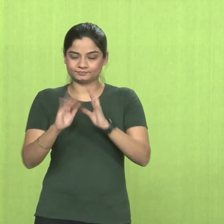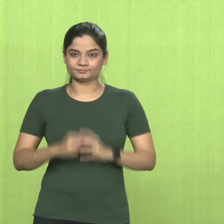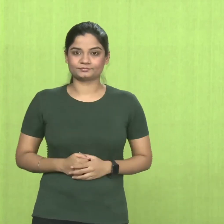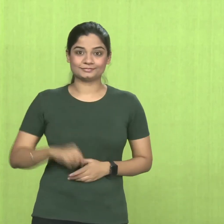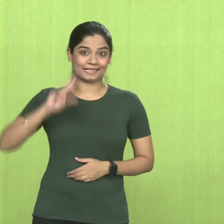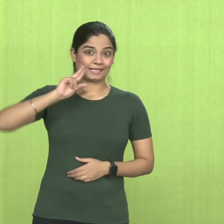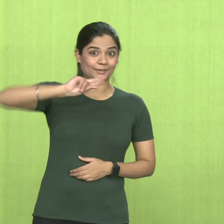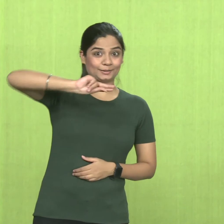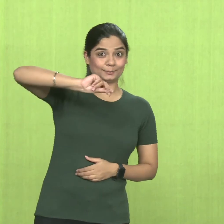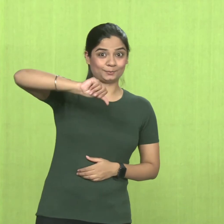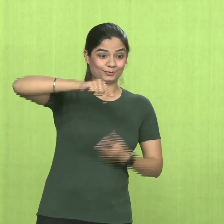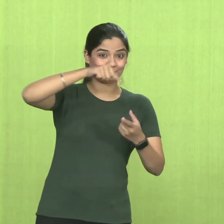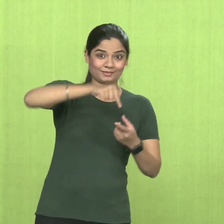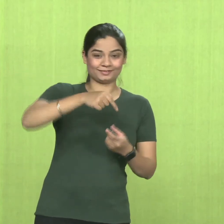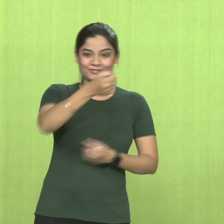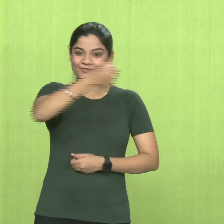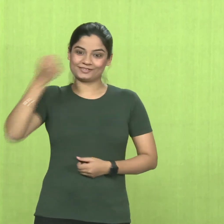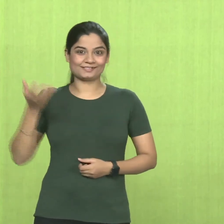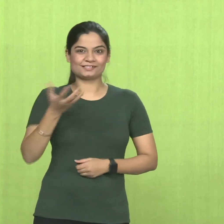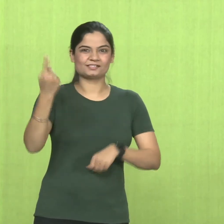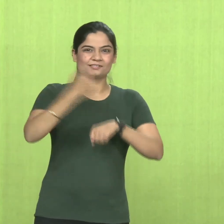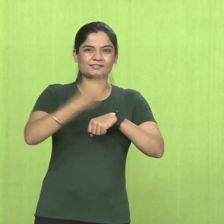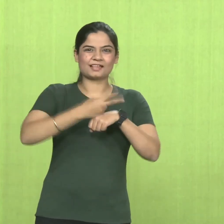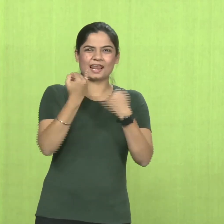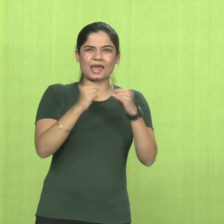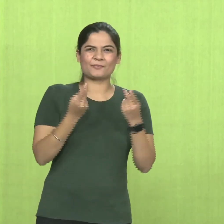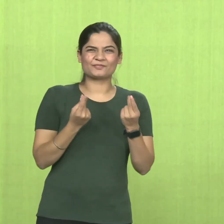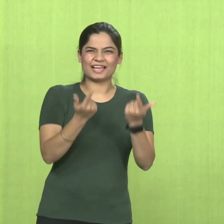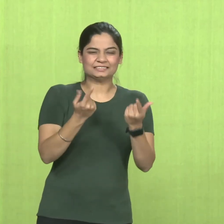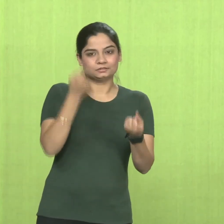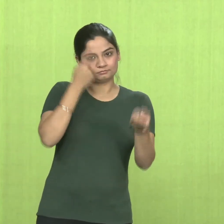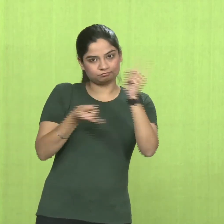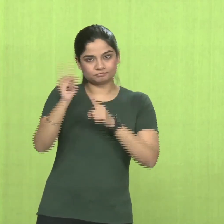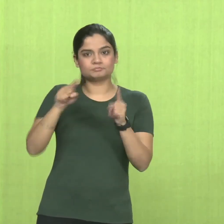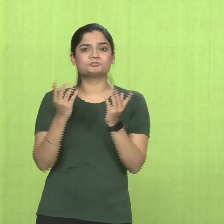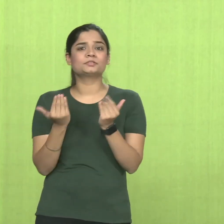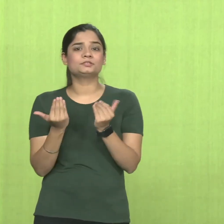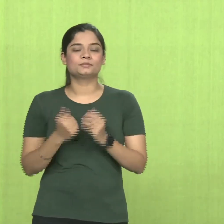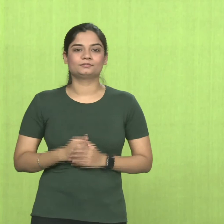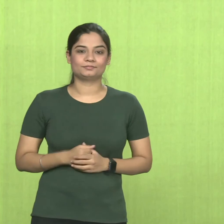For lemons, you can coat them in oil and then you can put them in fridge so that they have a longer